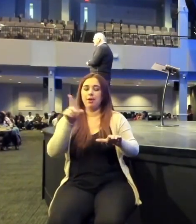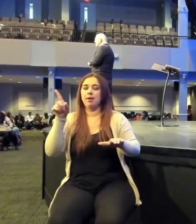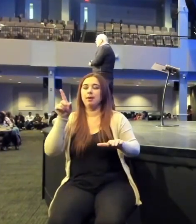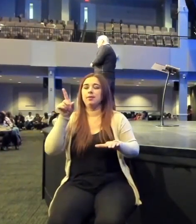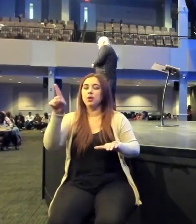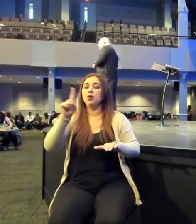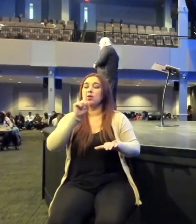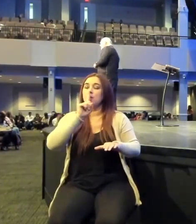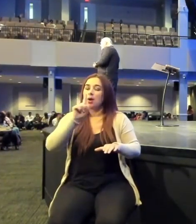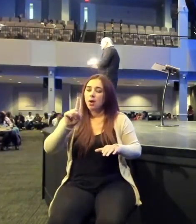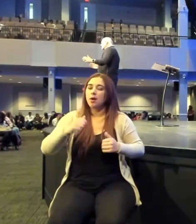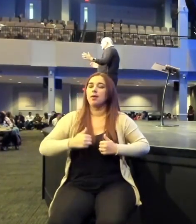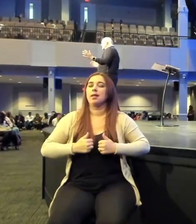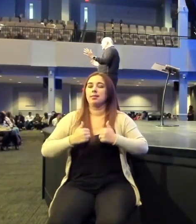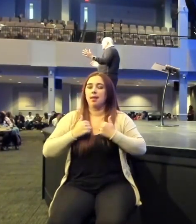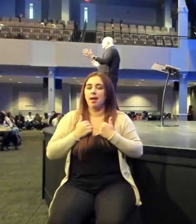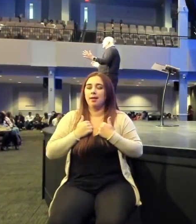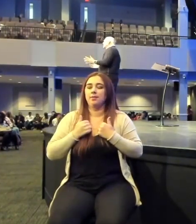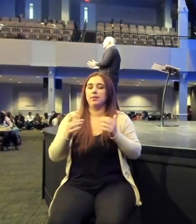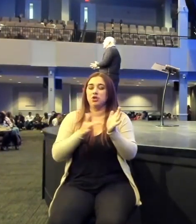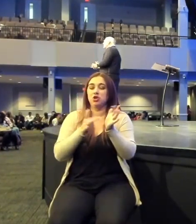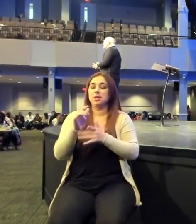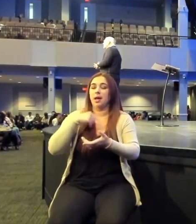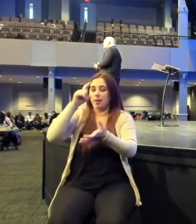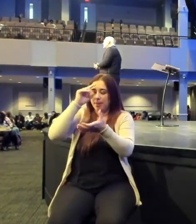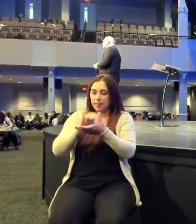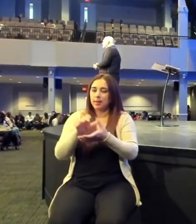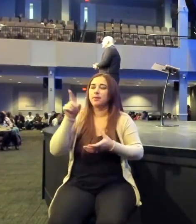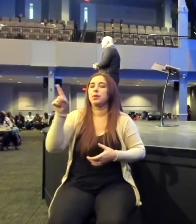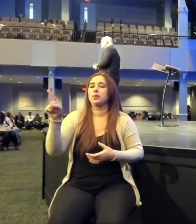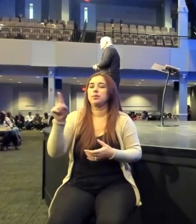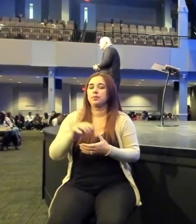alive. Jesus, I believe in you.